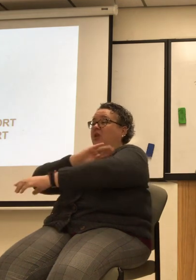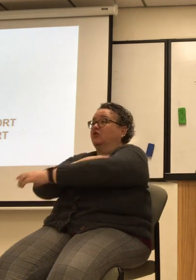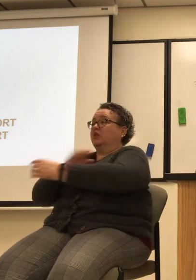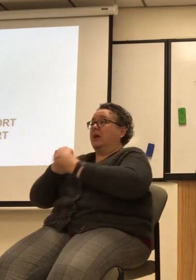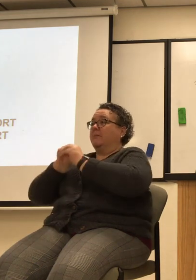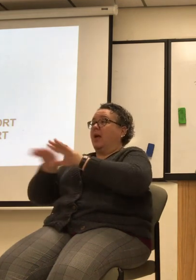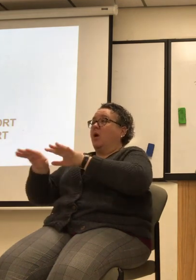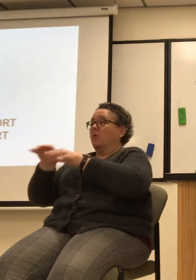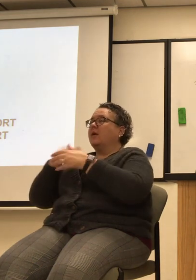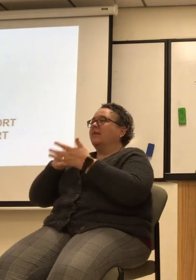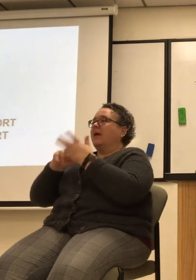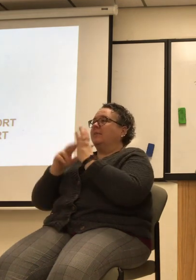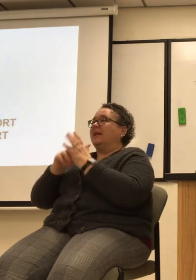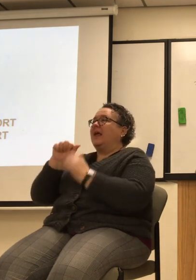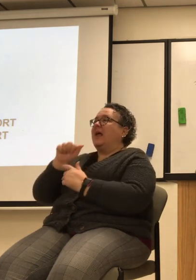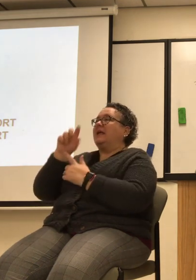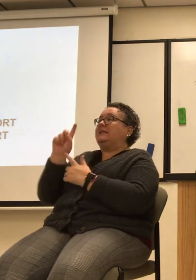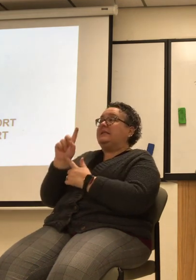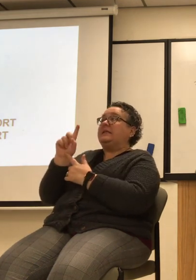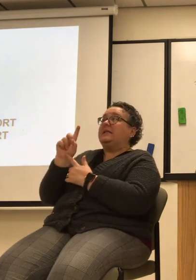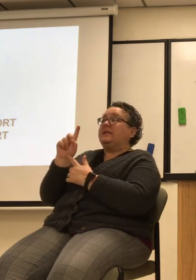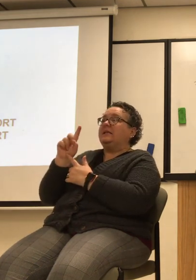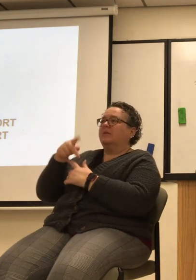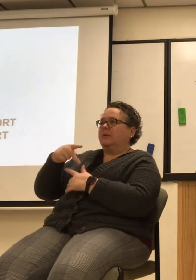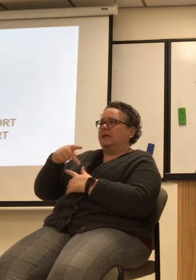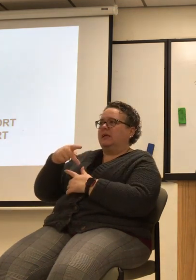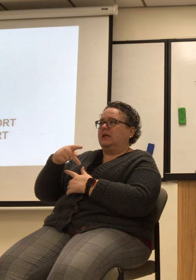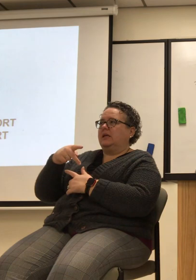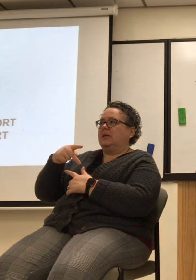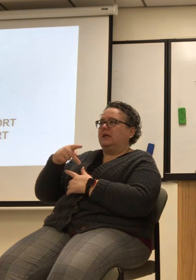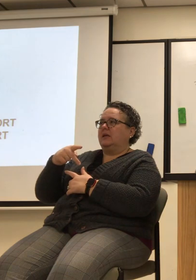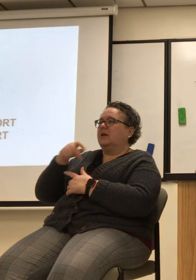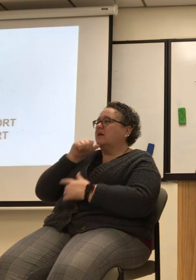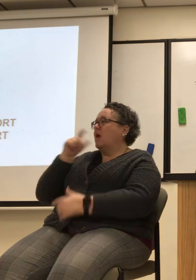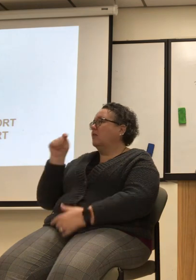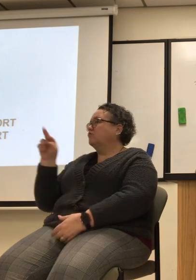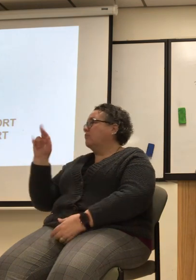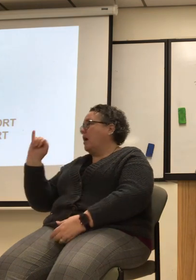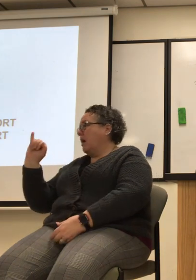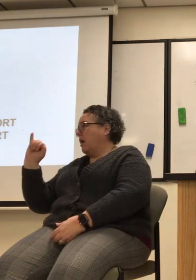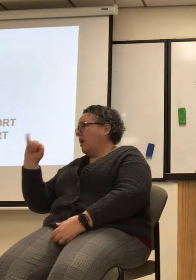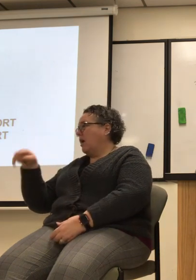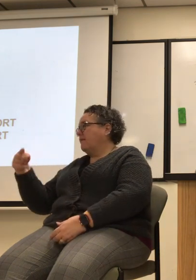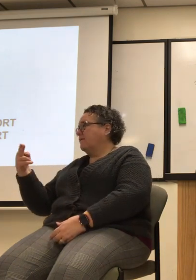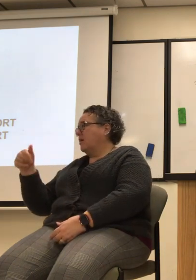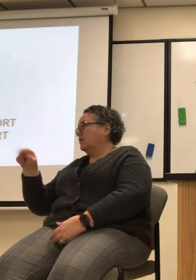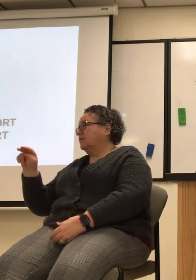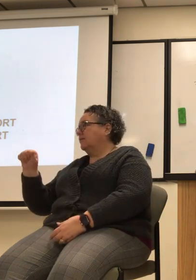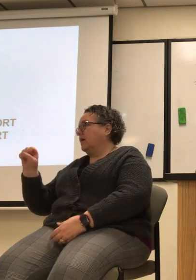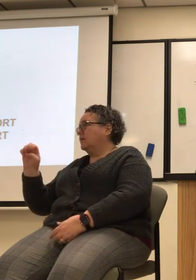left with ADP, not try, but die, ADP,